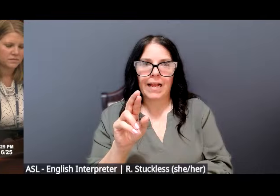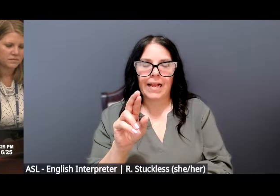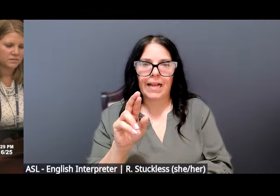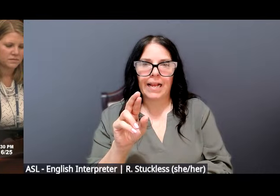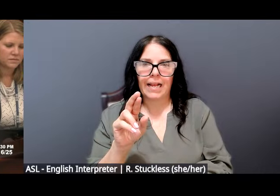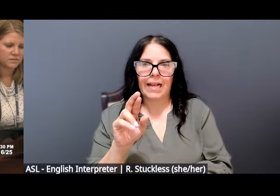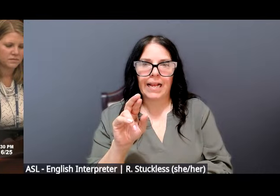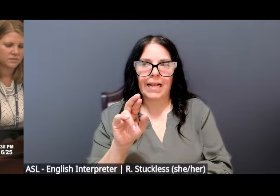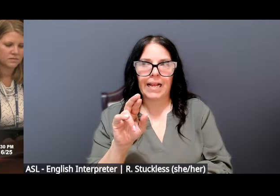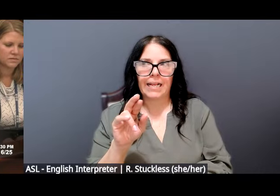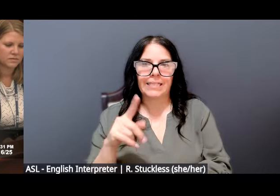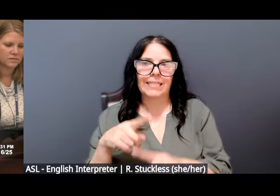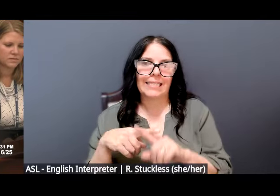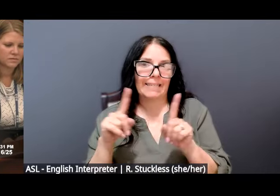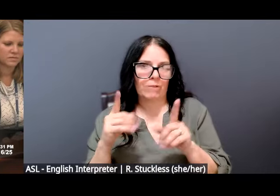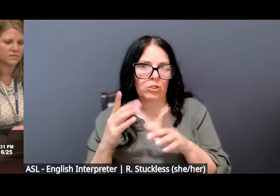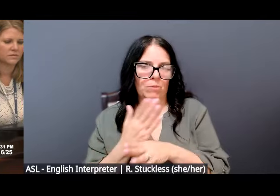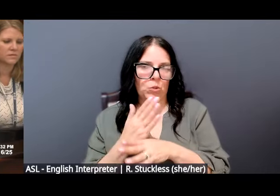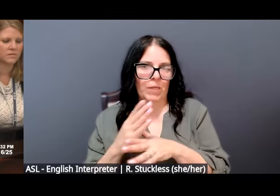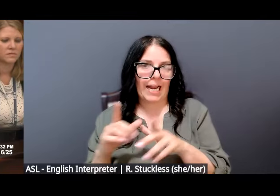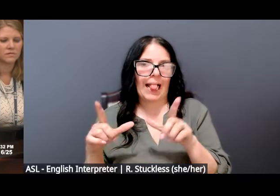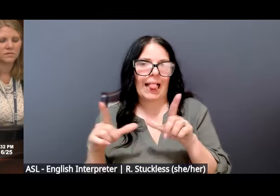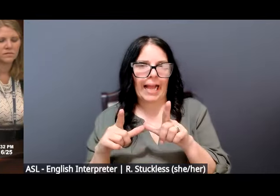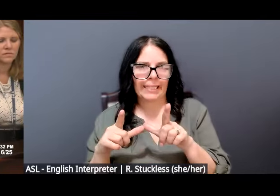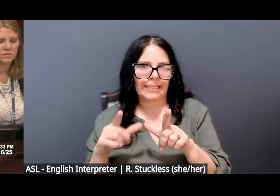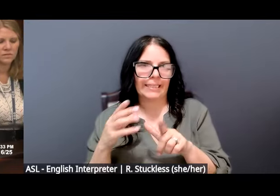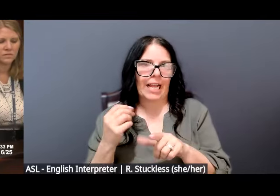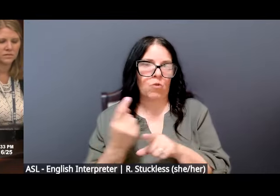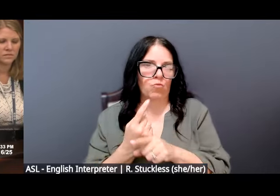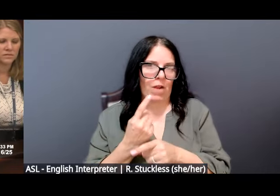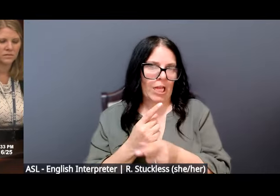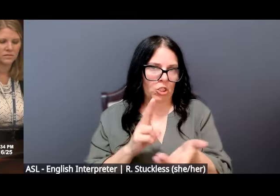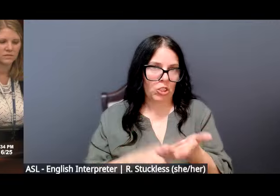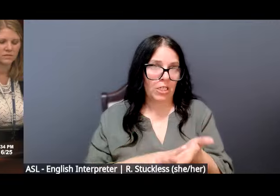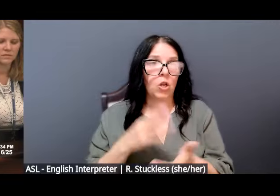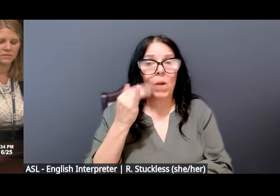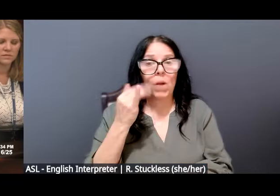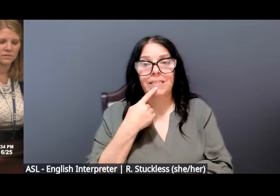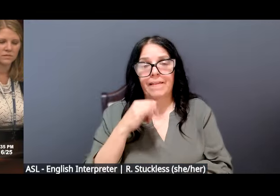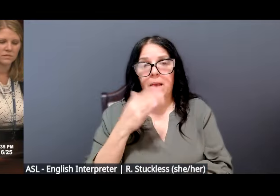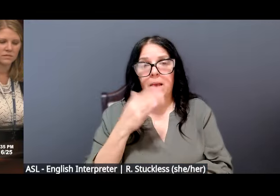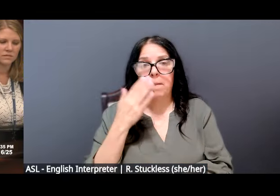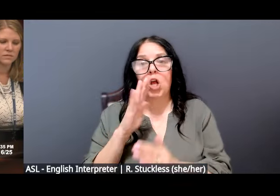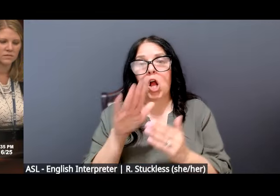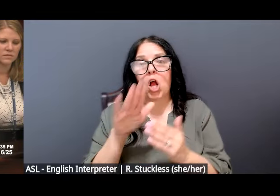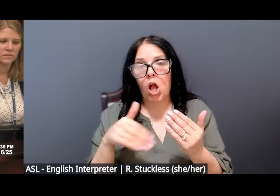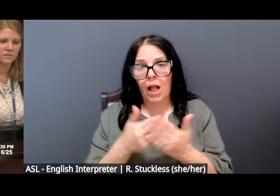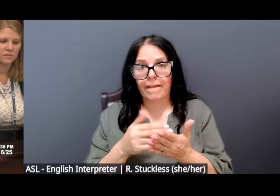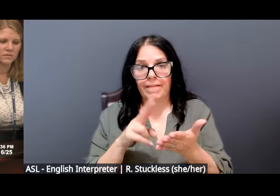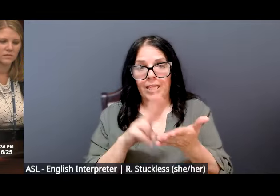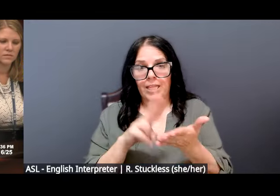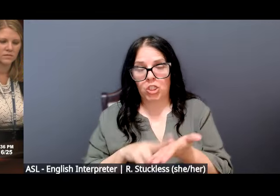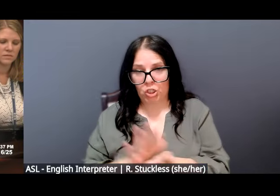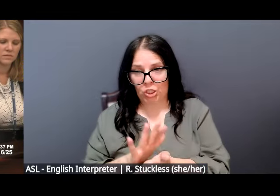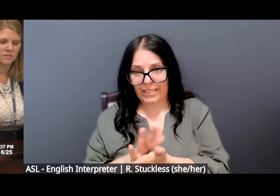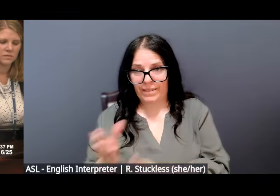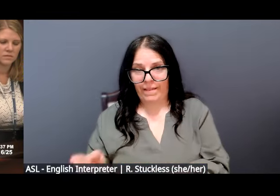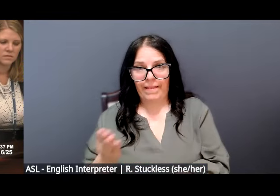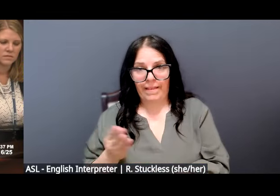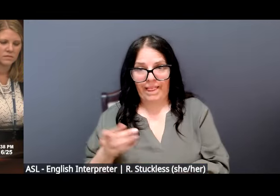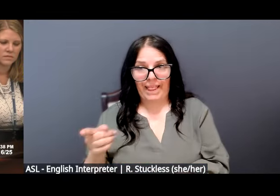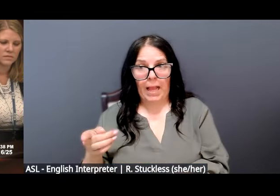signature. The reason for that is all of the petition circulator sheets, all of the sheets that this individual signed in the petition